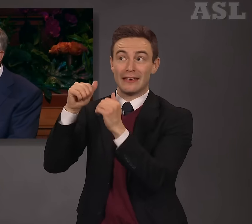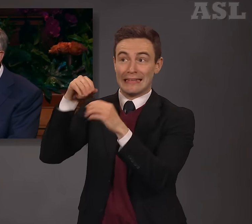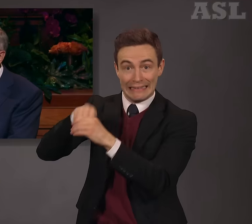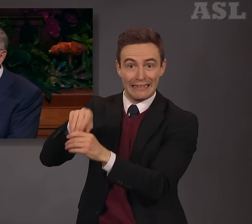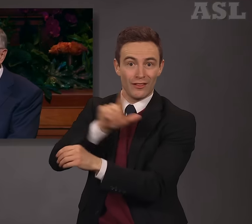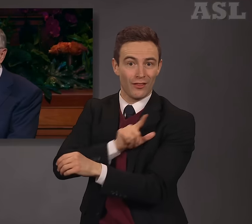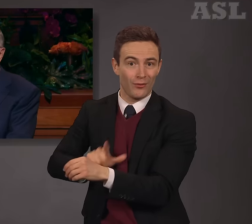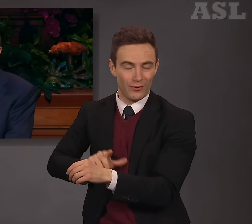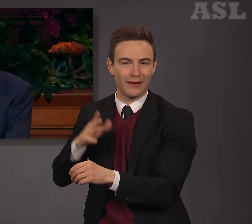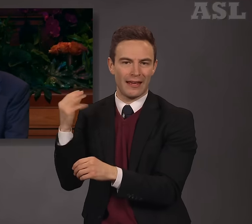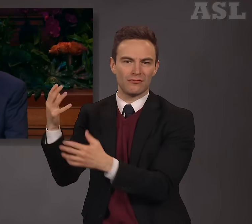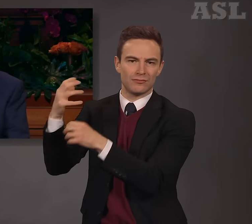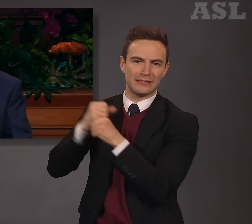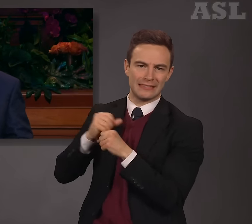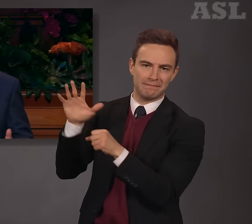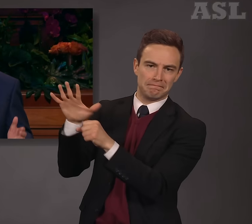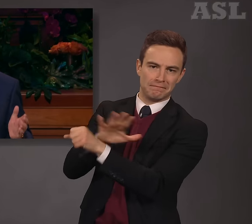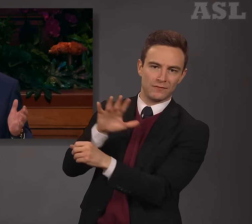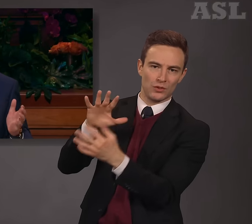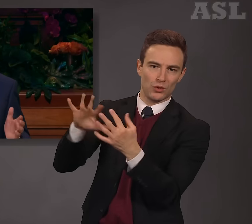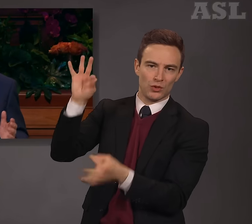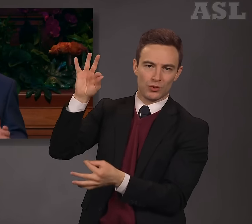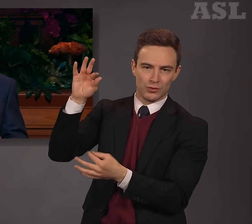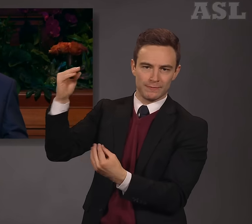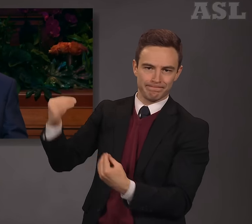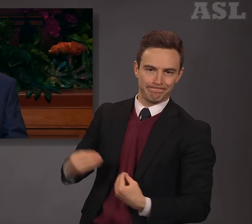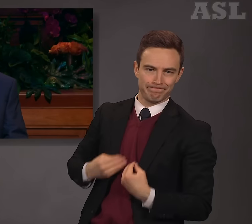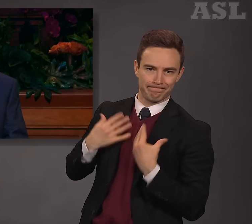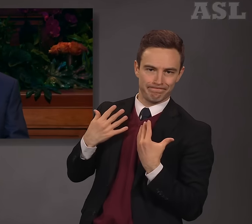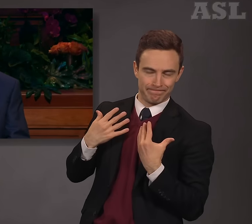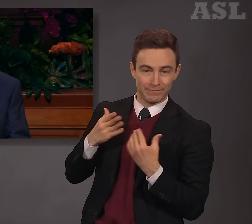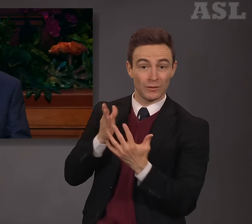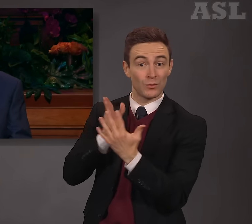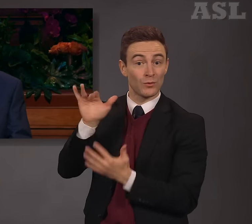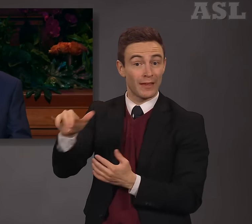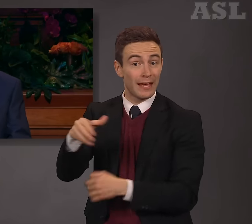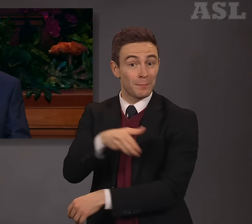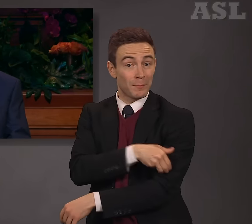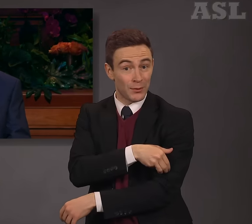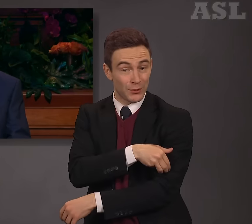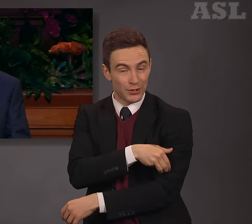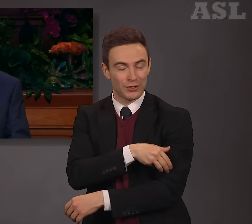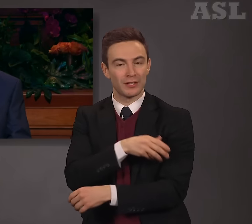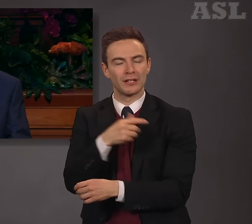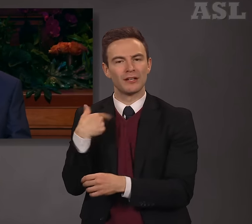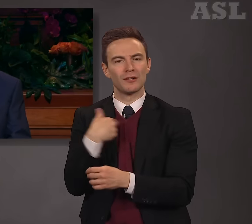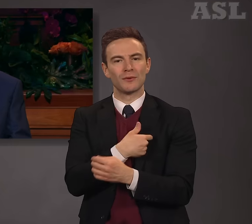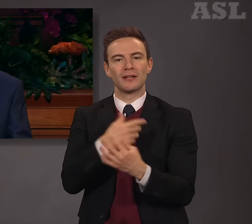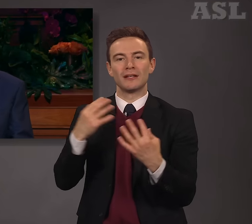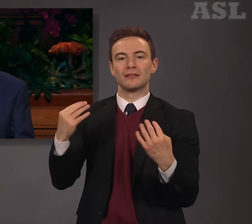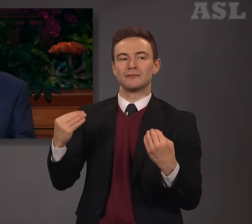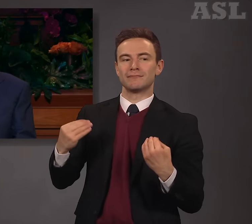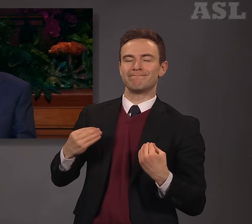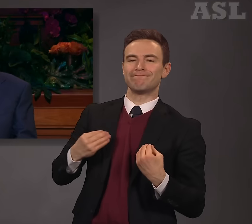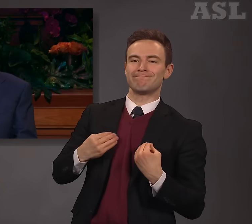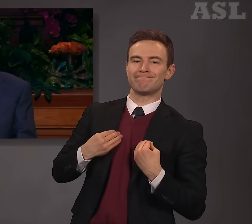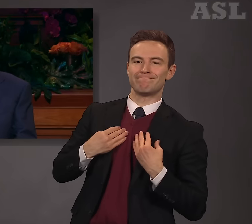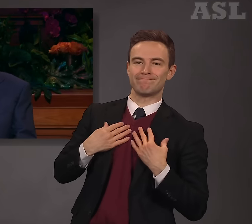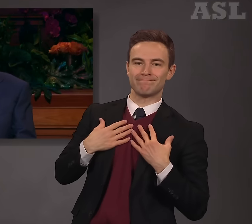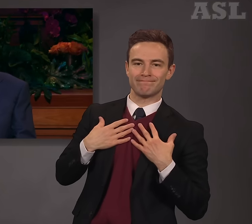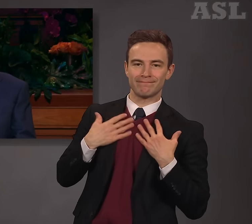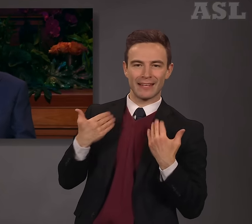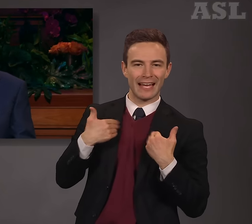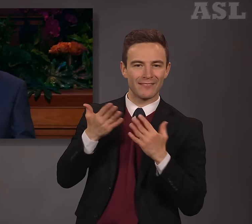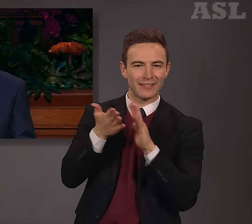of the Holy Ghost. Through the power of the Holy Ghost, We are filled with peace and